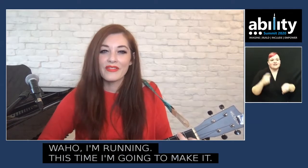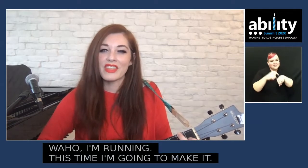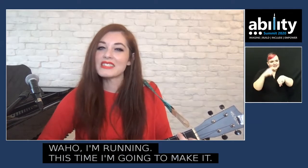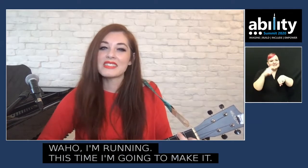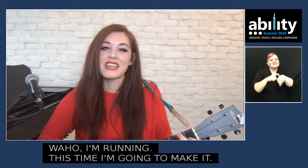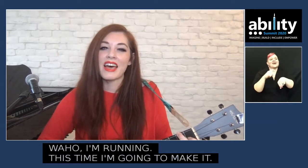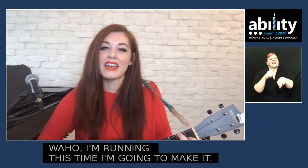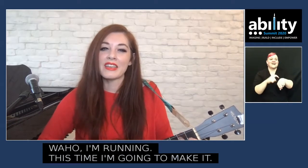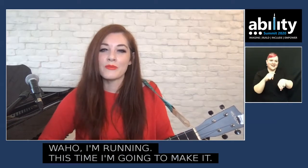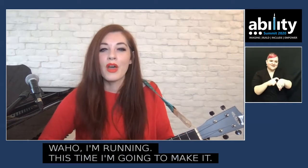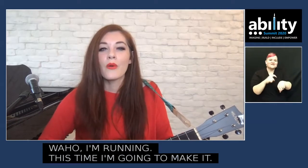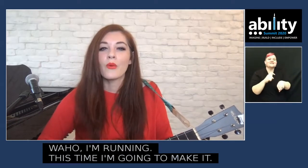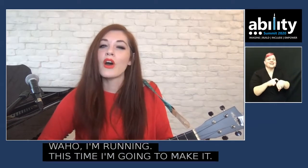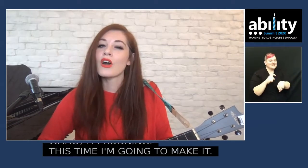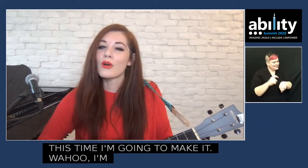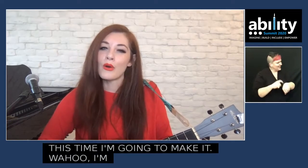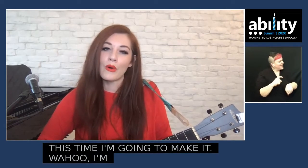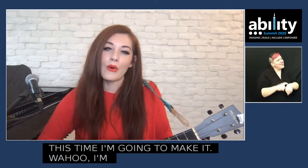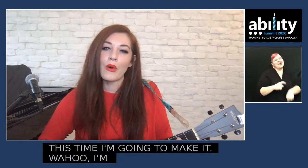time.